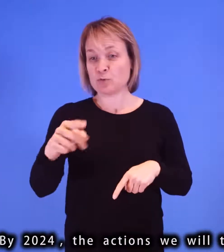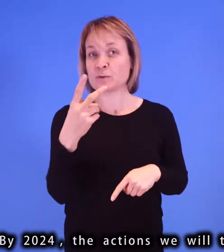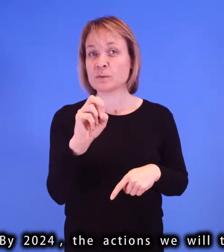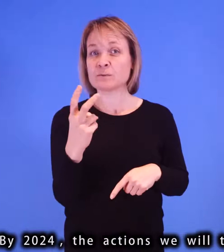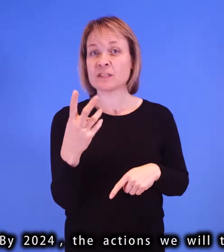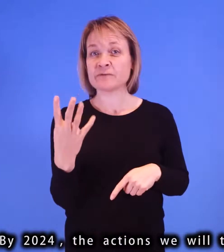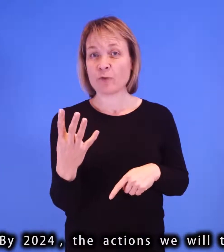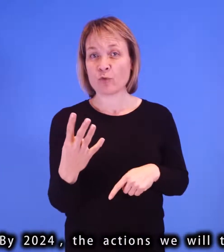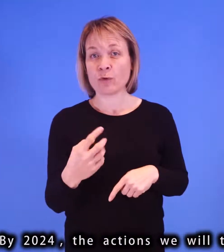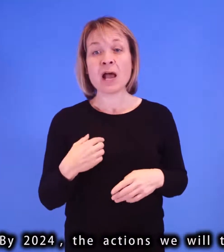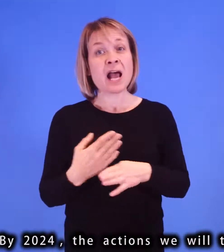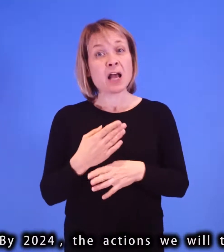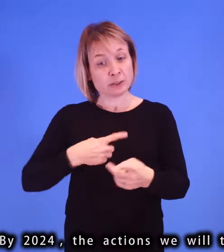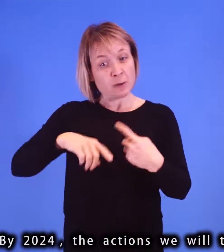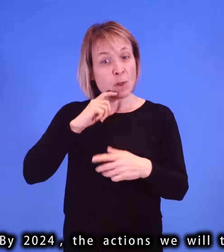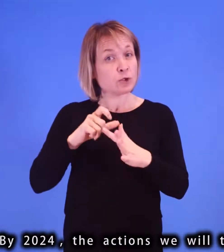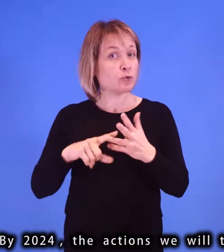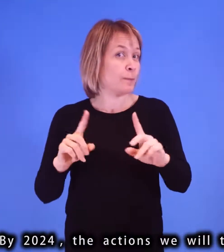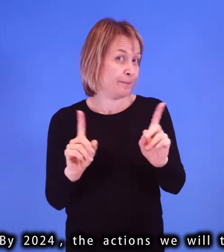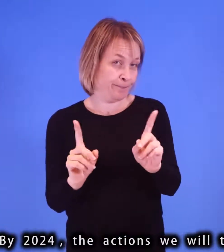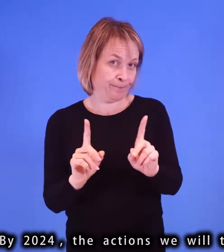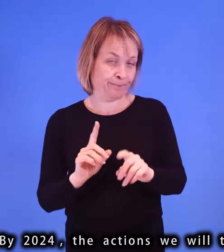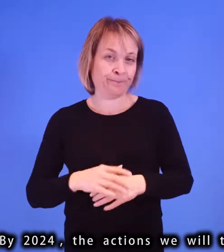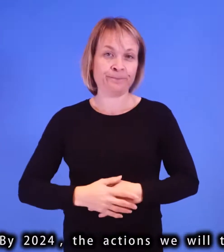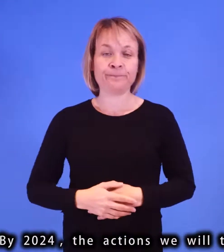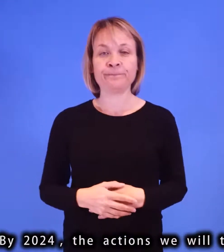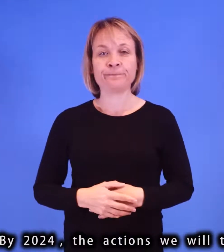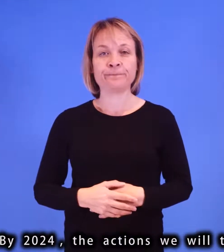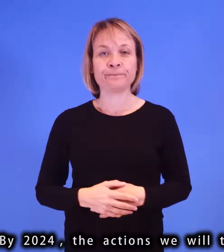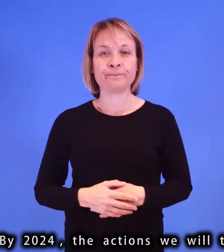By 2024, the actions we will take are: